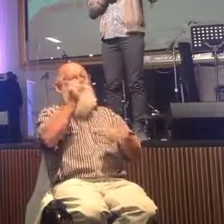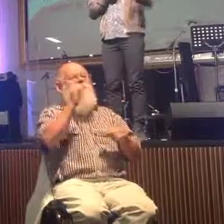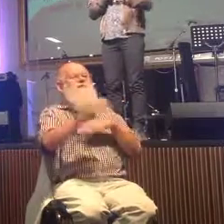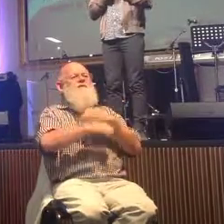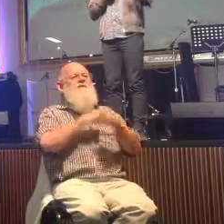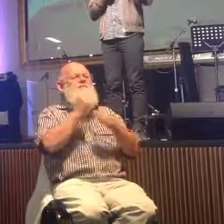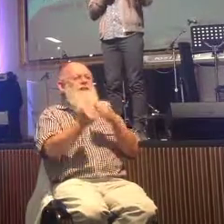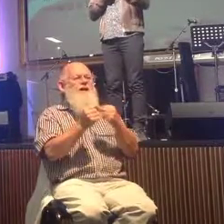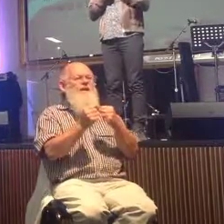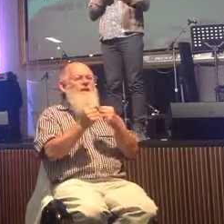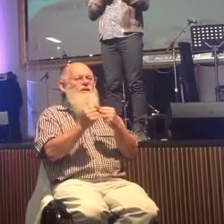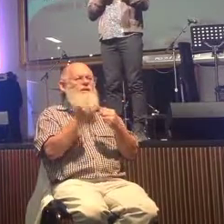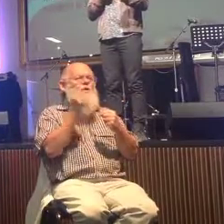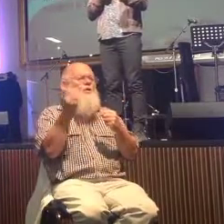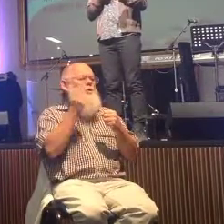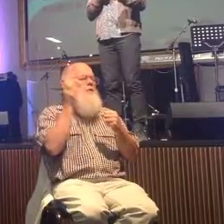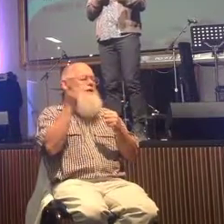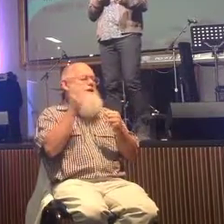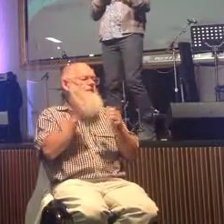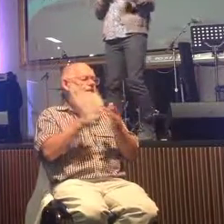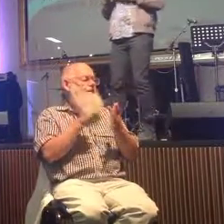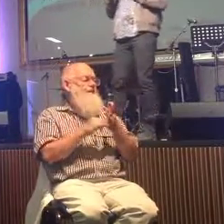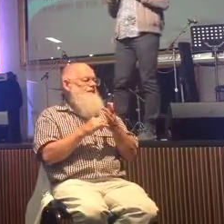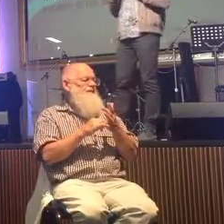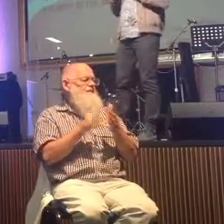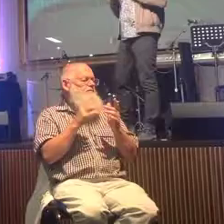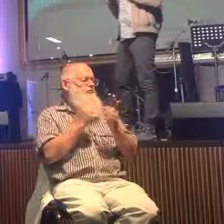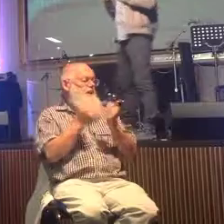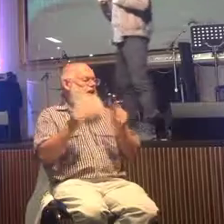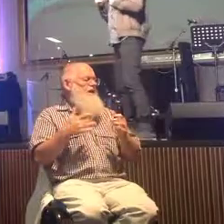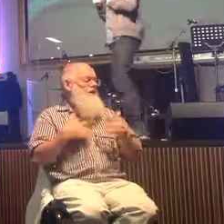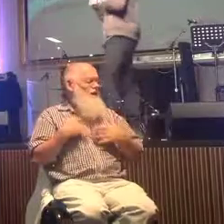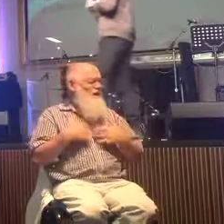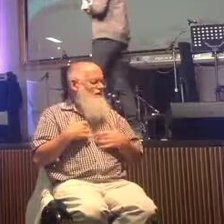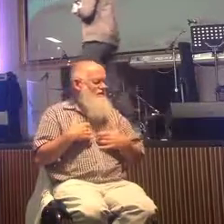and who he is. See, for our lives,